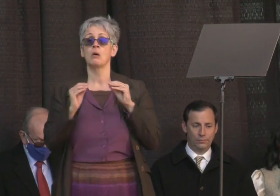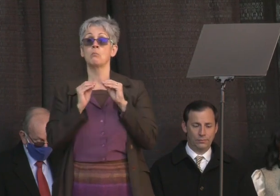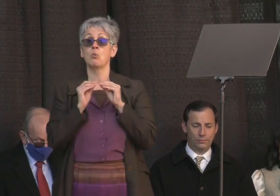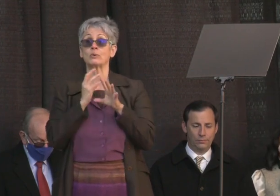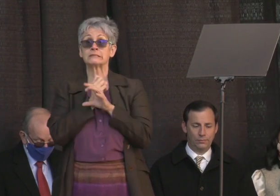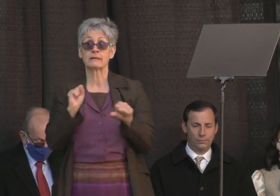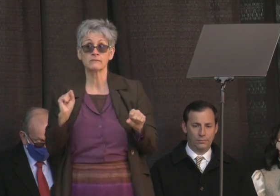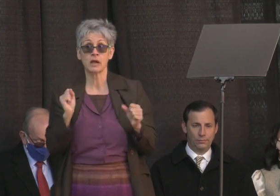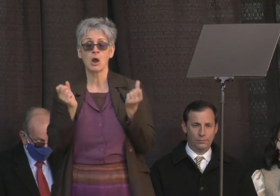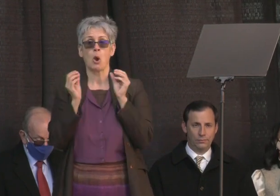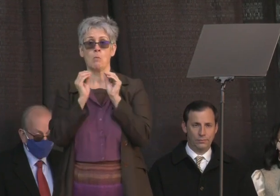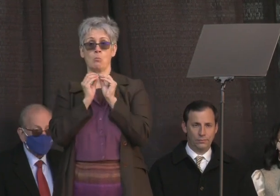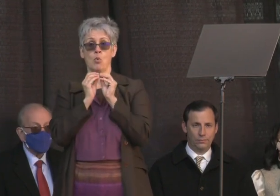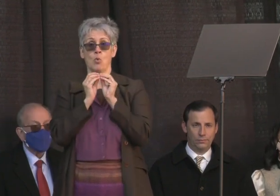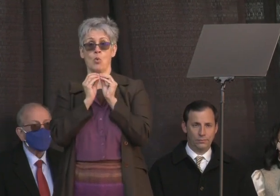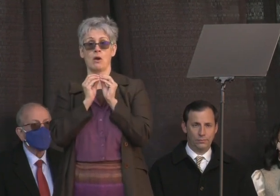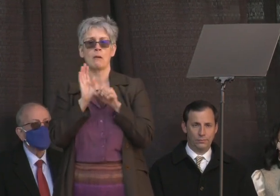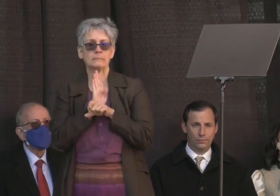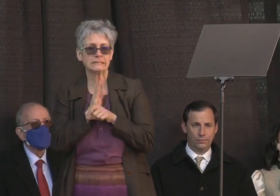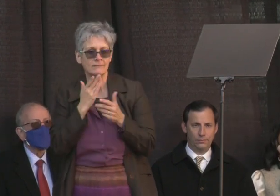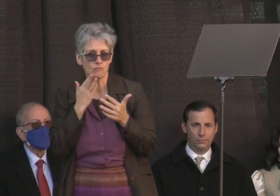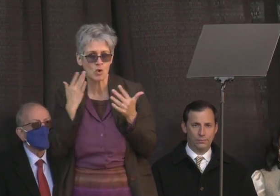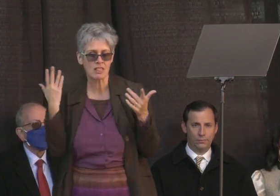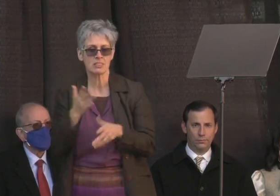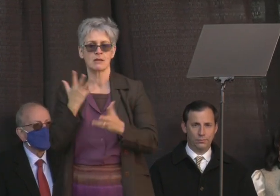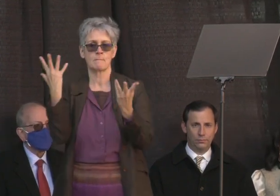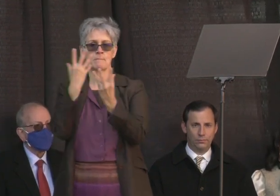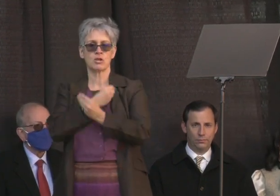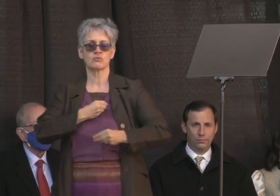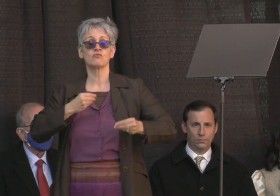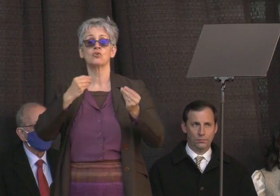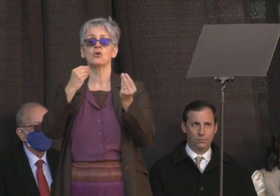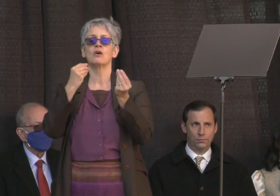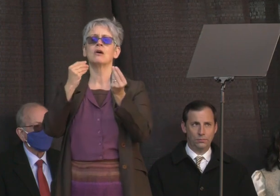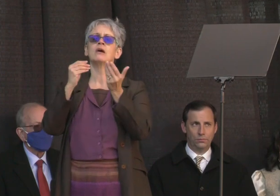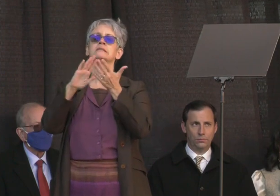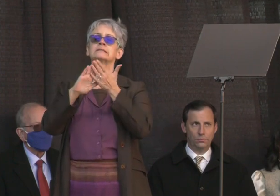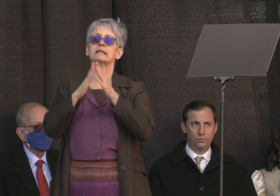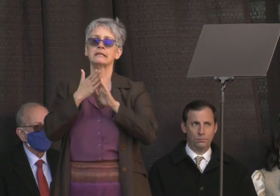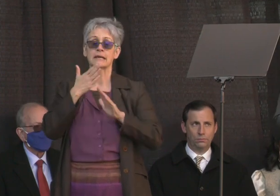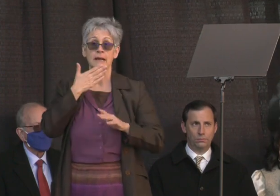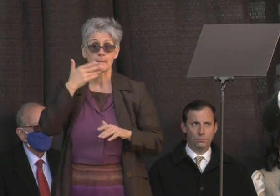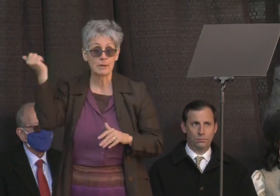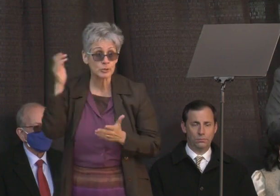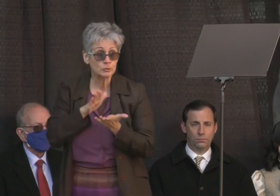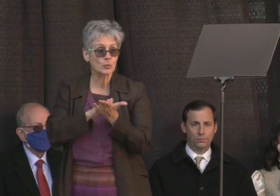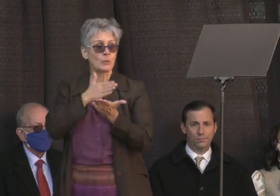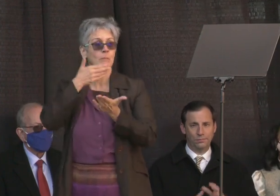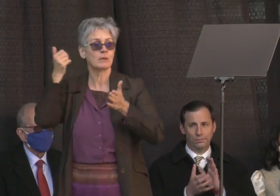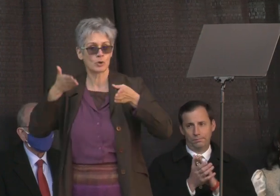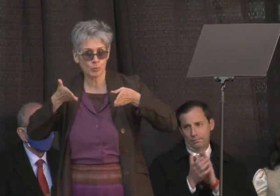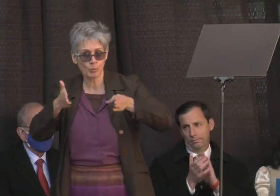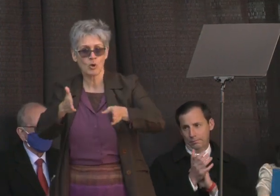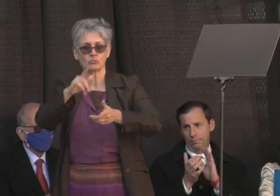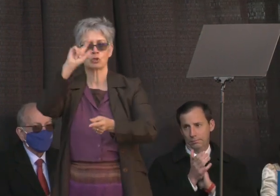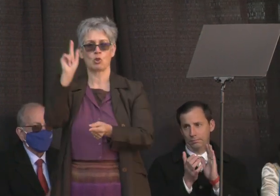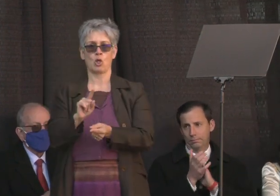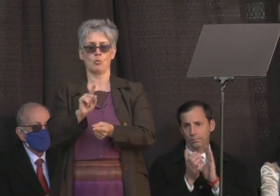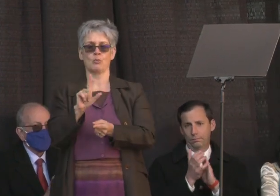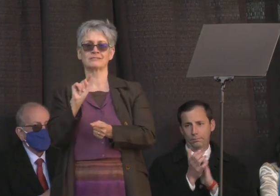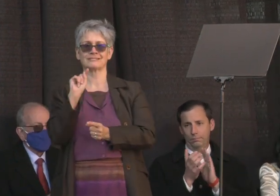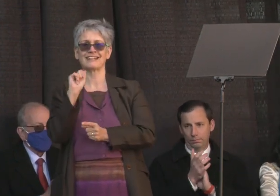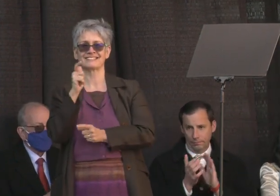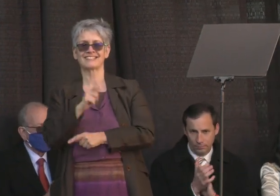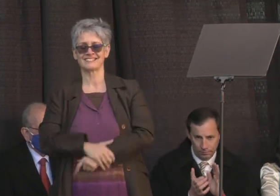city, a more beautiful city with better schools, and better roads, and lower taxes. Thank you.